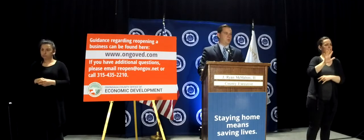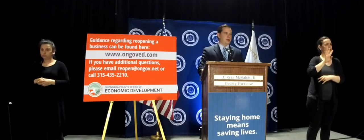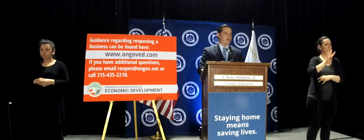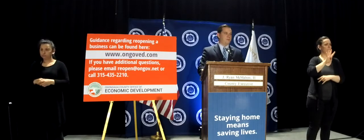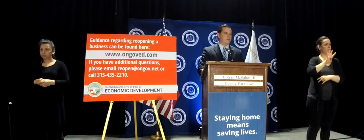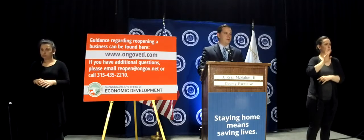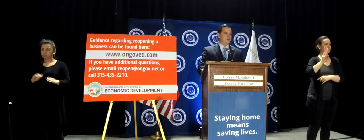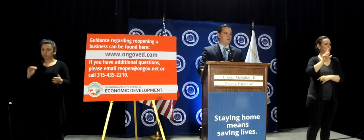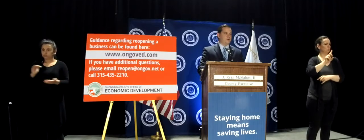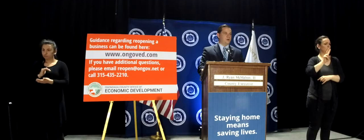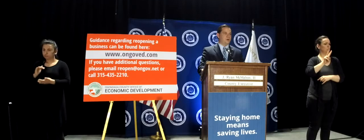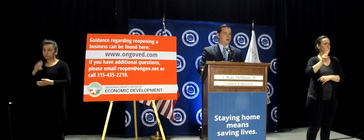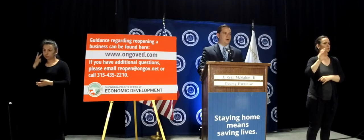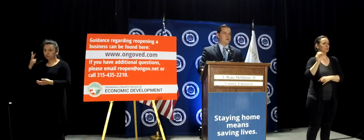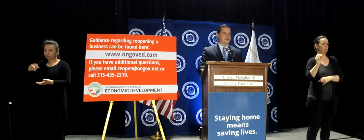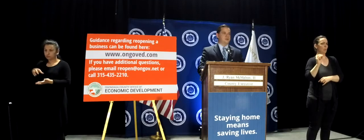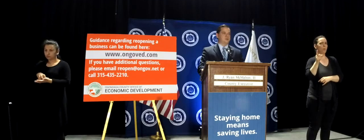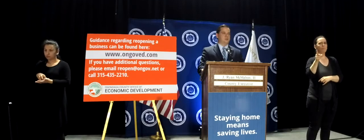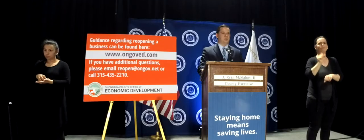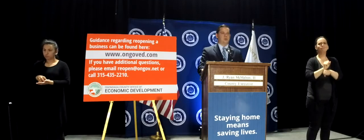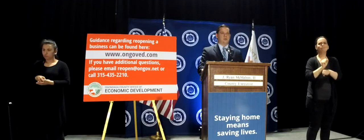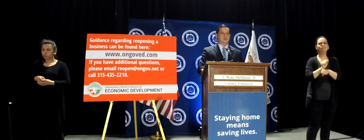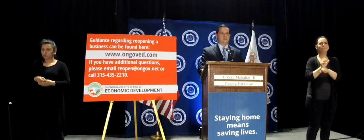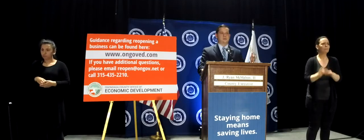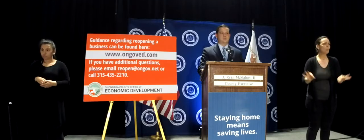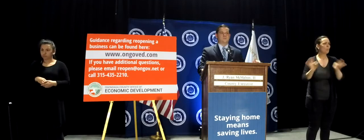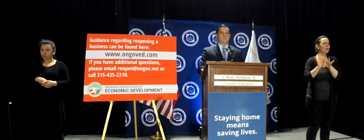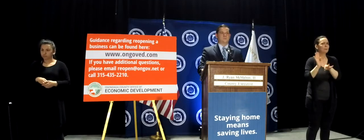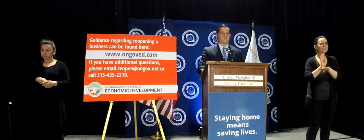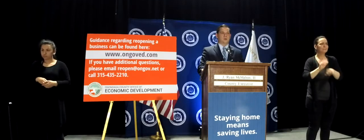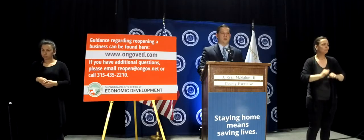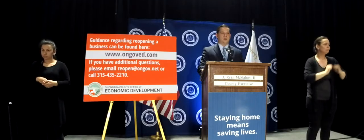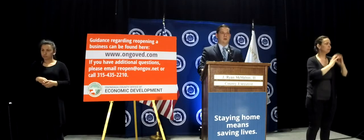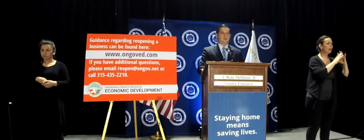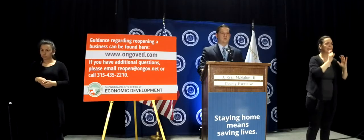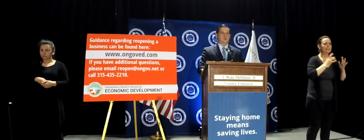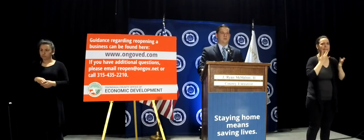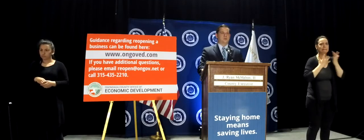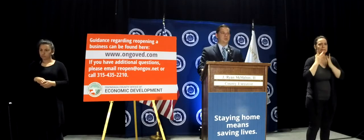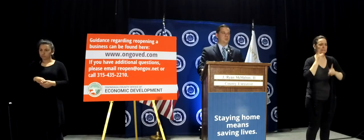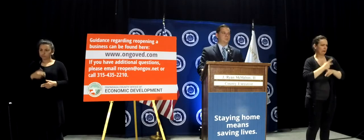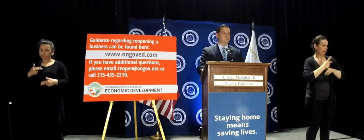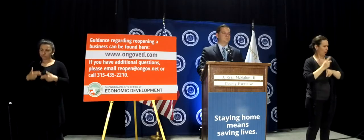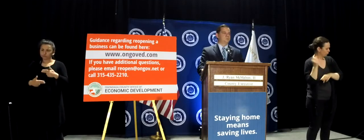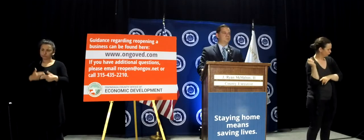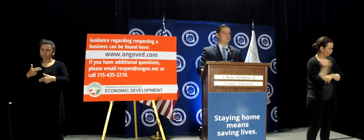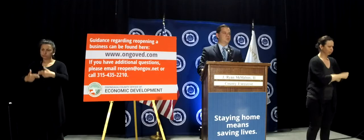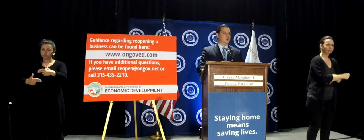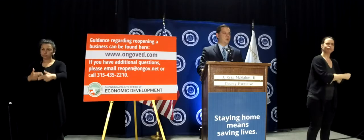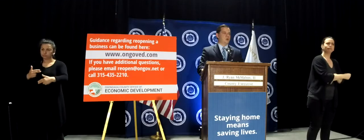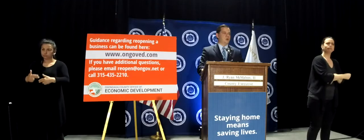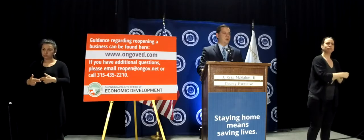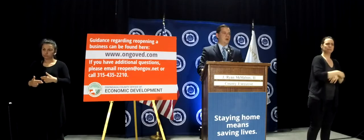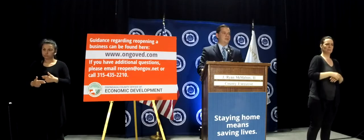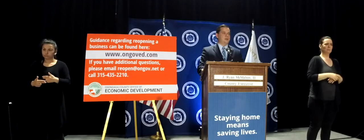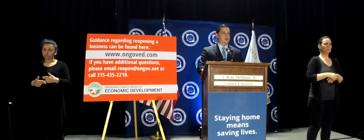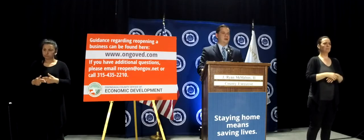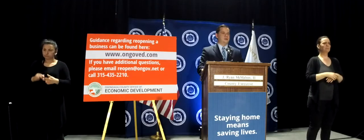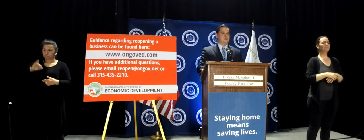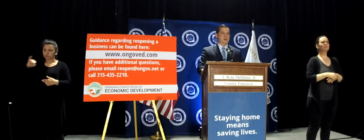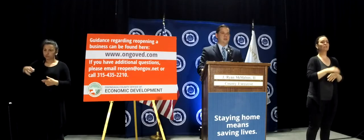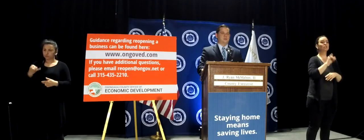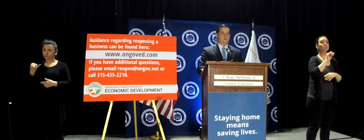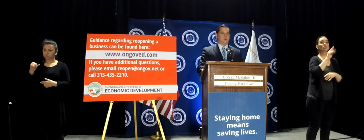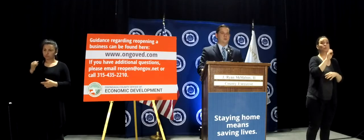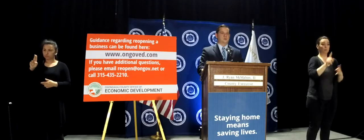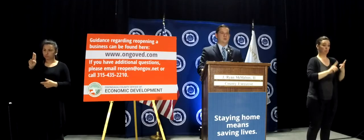Solutions program for our essential employees through the month of June. So daycare